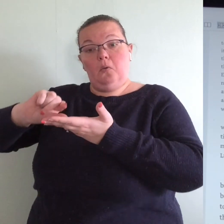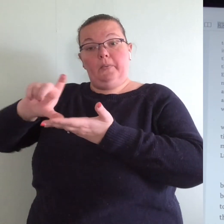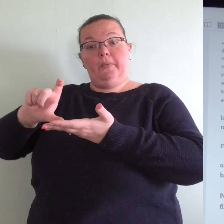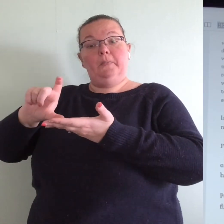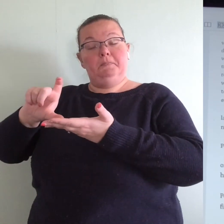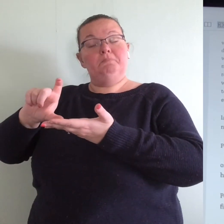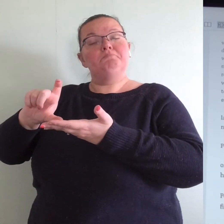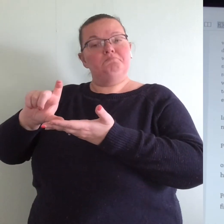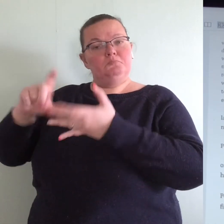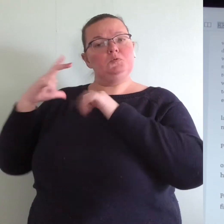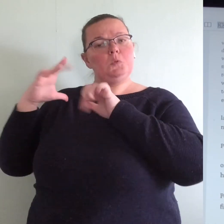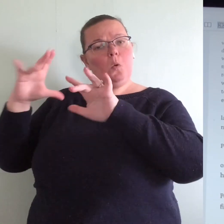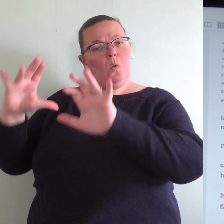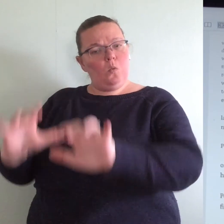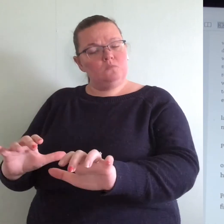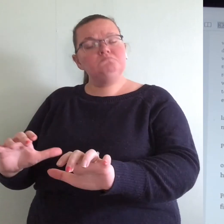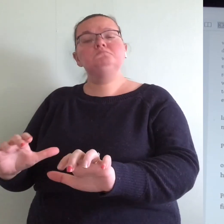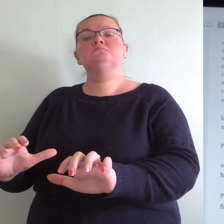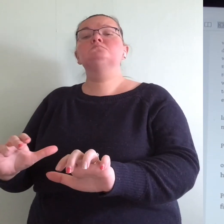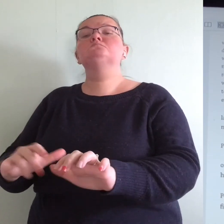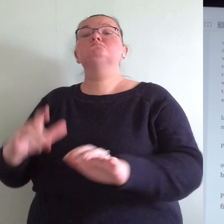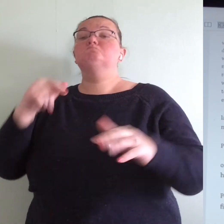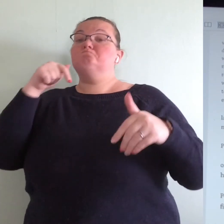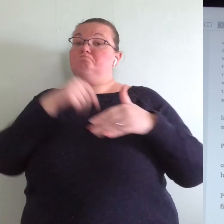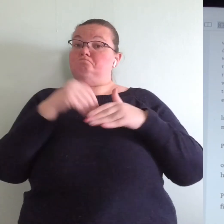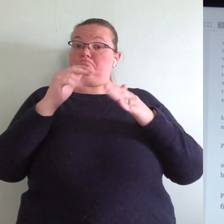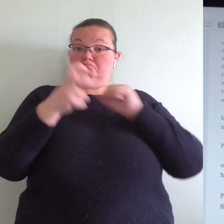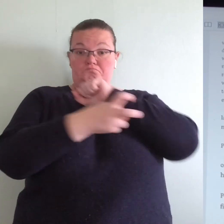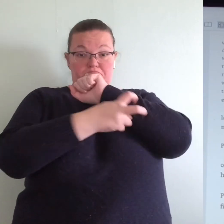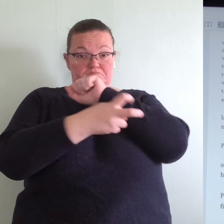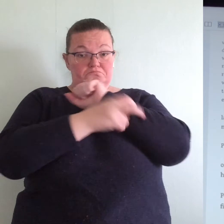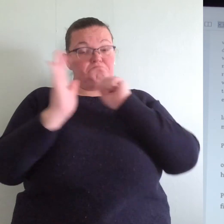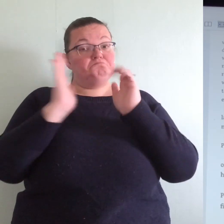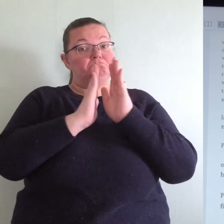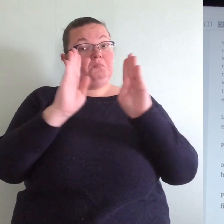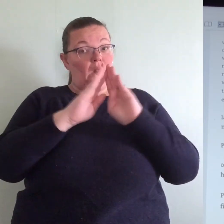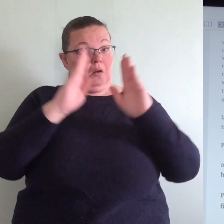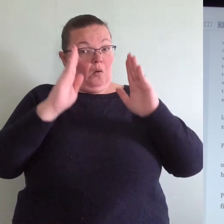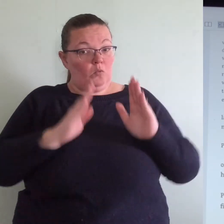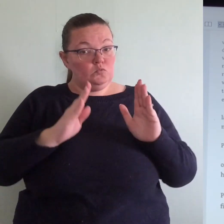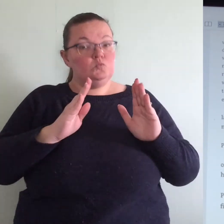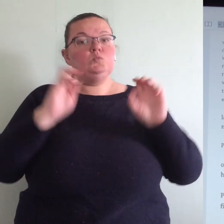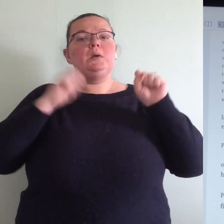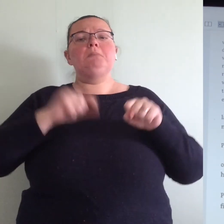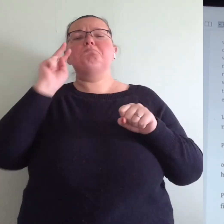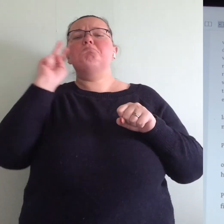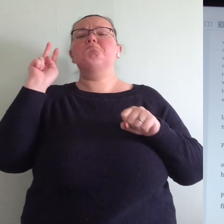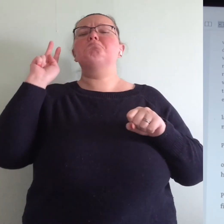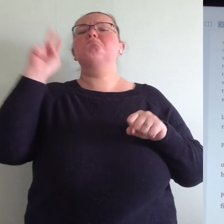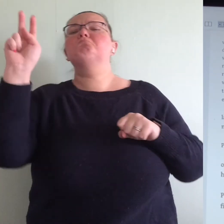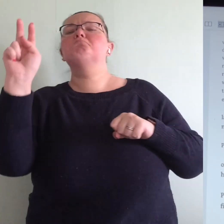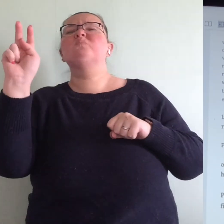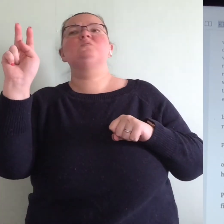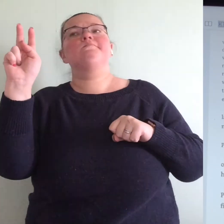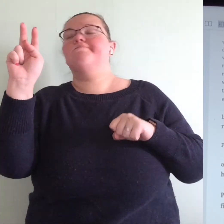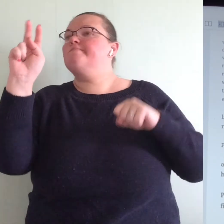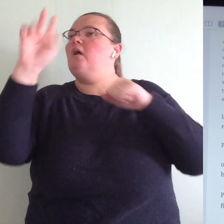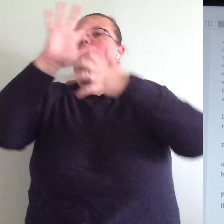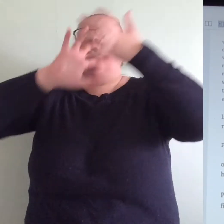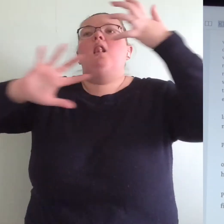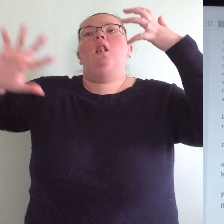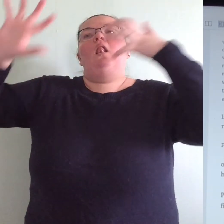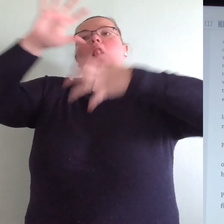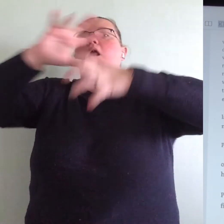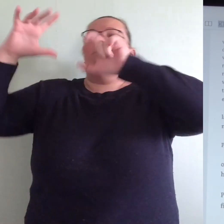white blanket, and from where the little house stood in the corner of the dam, you could hardly see either bank. Out